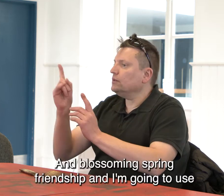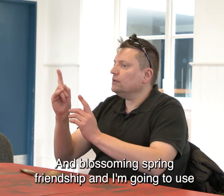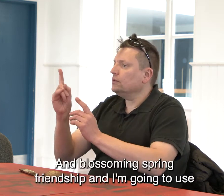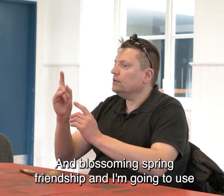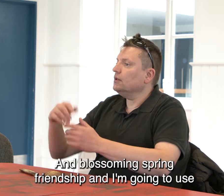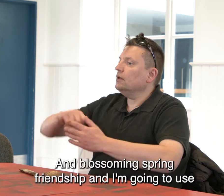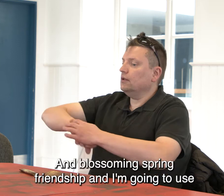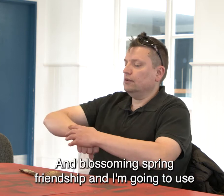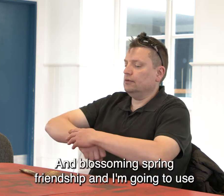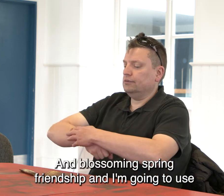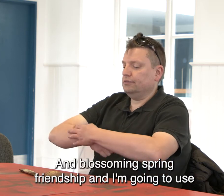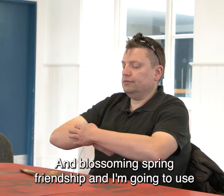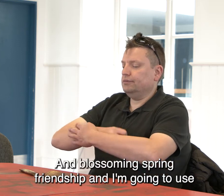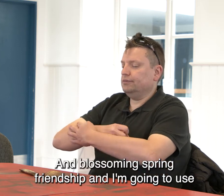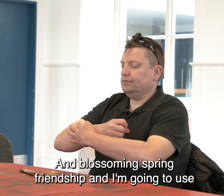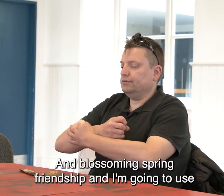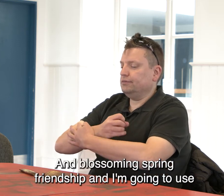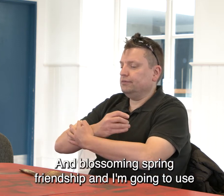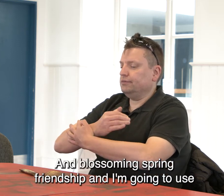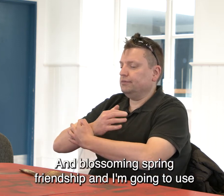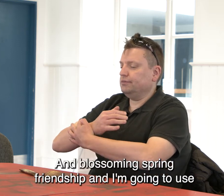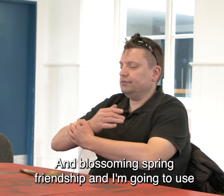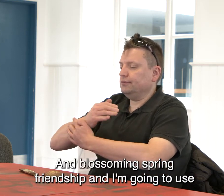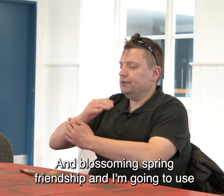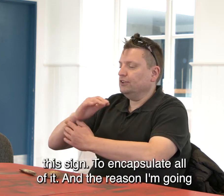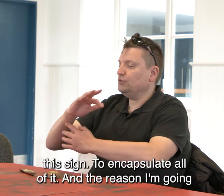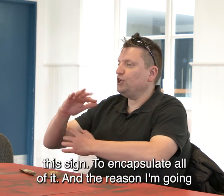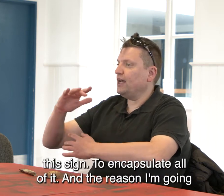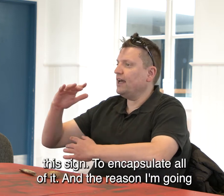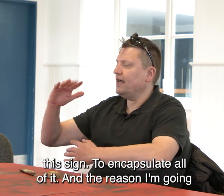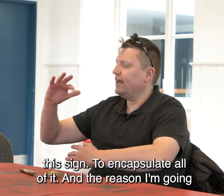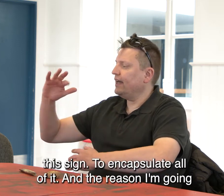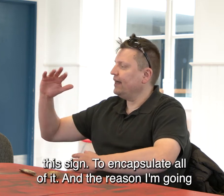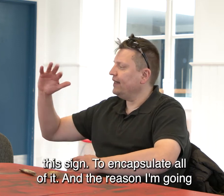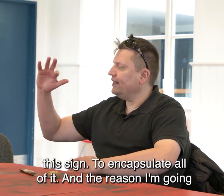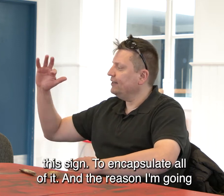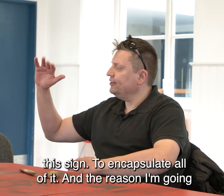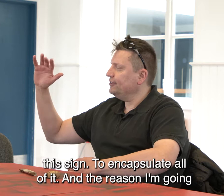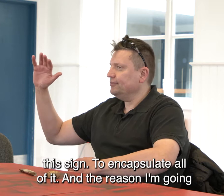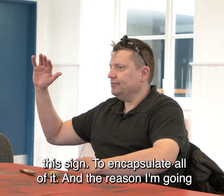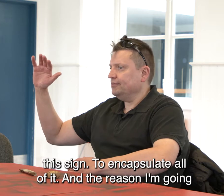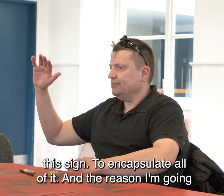And Blossoming Spring Friendship. And I'm going to use this sign to encapsulate all of